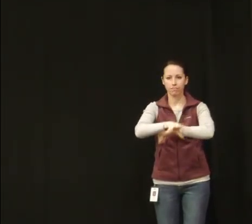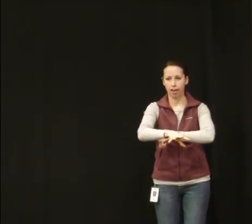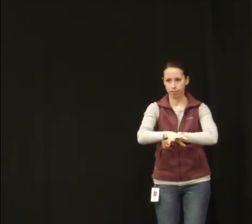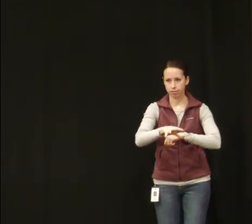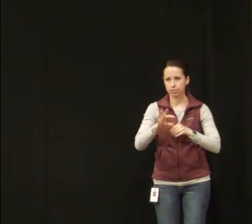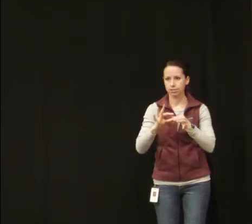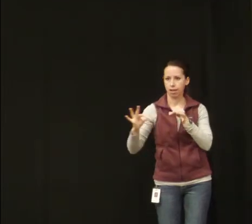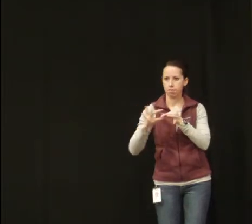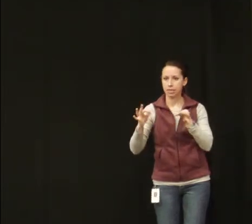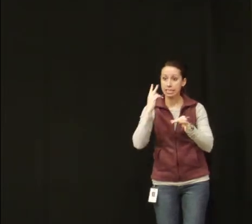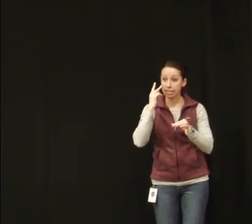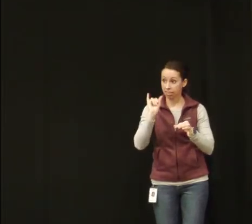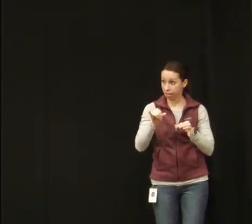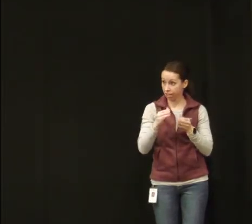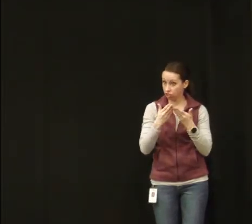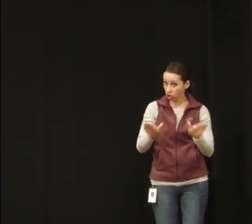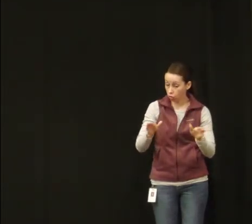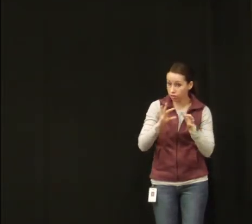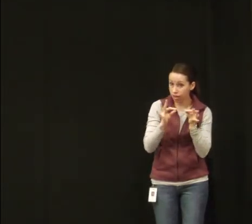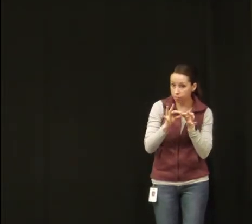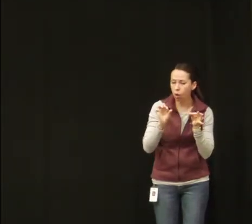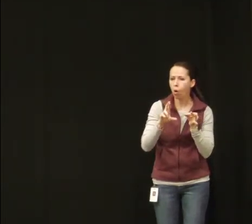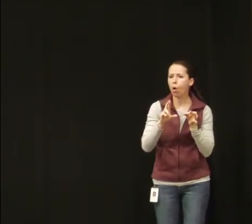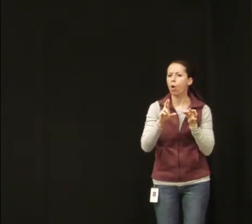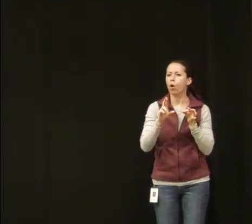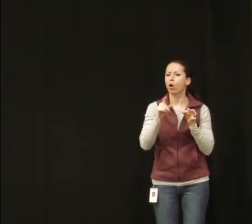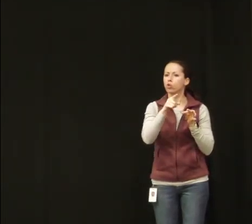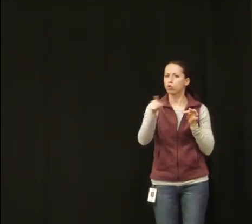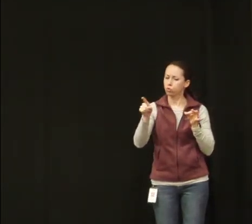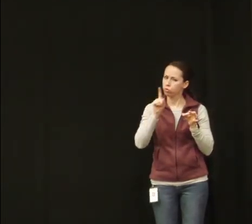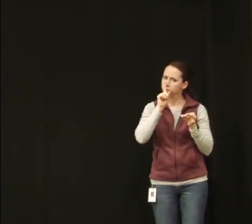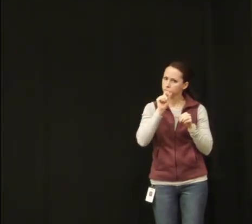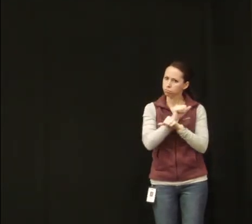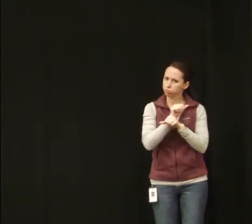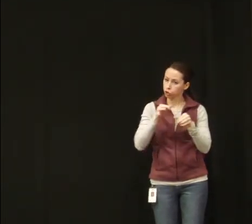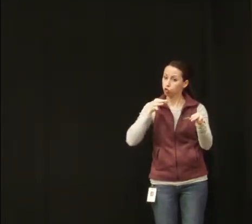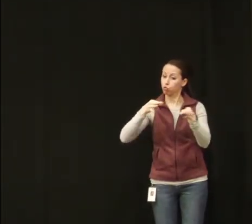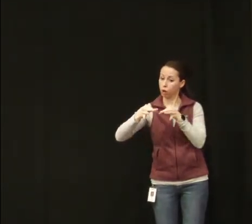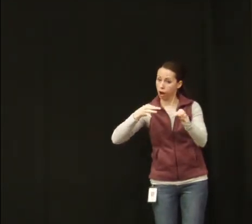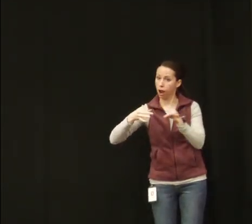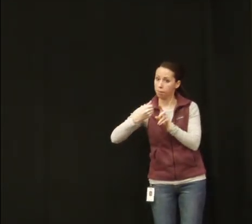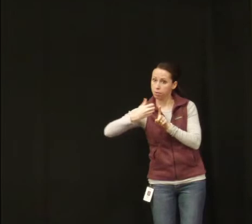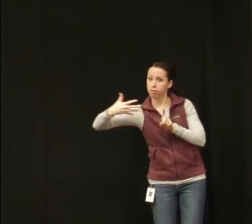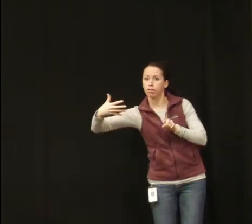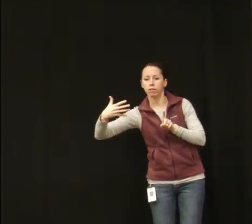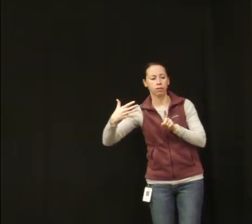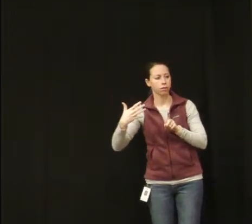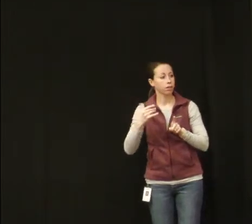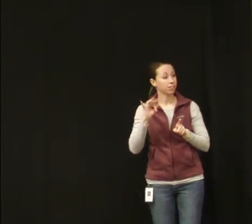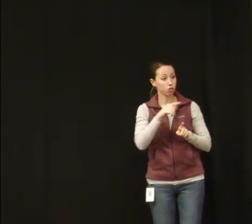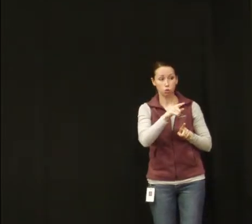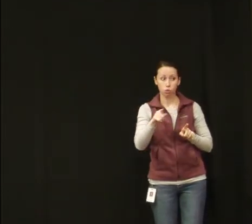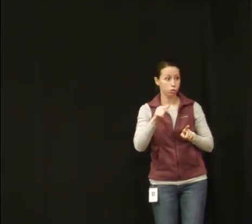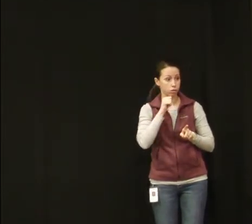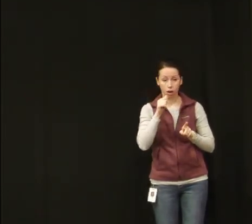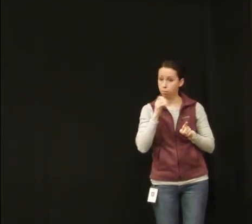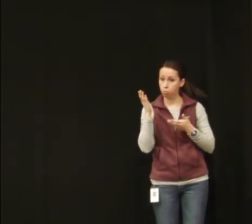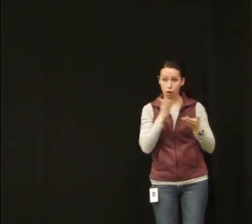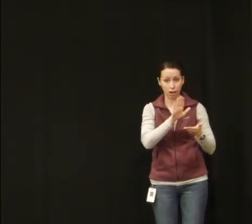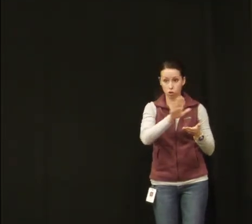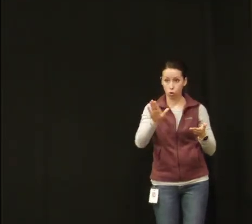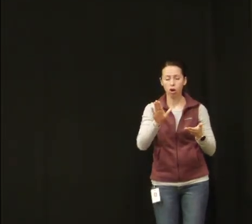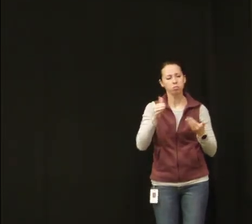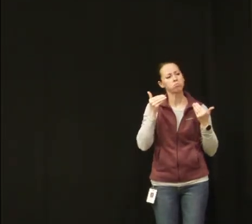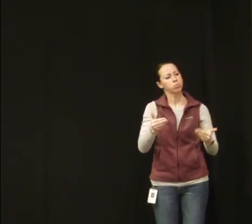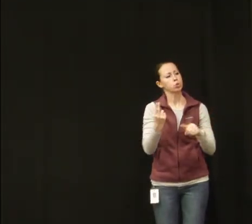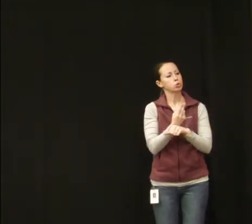really are describing how that disability is impacting his access to the curriculum. If you don't have one that you brought, go ahead and use